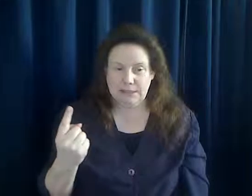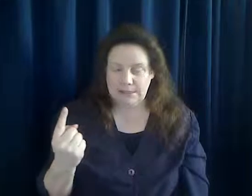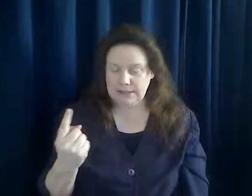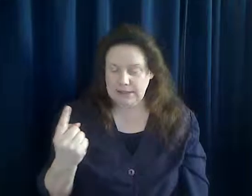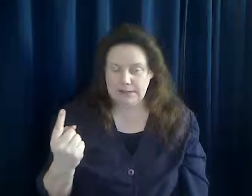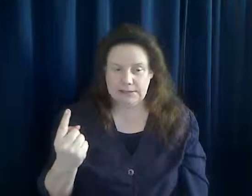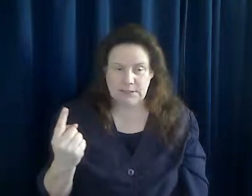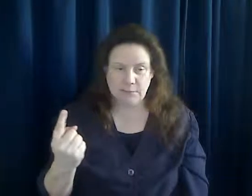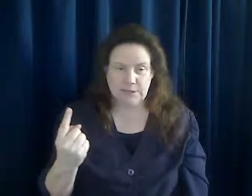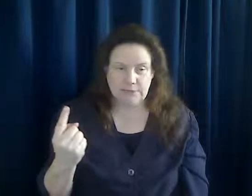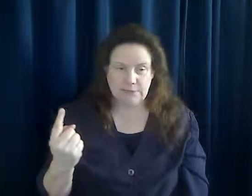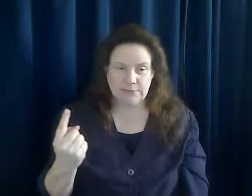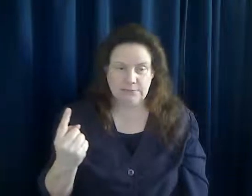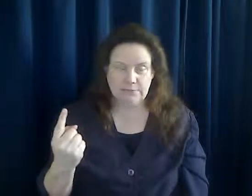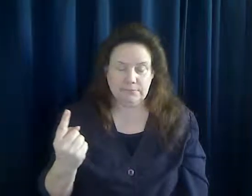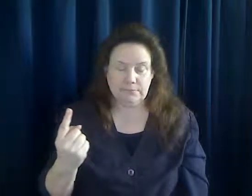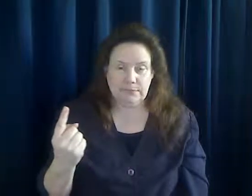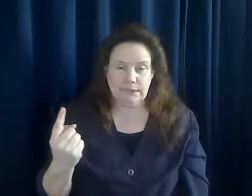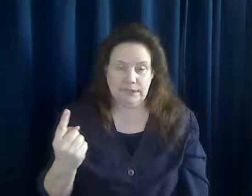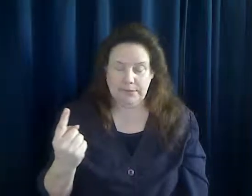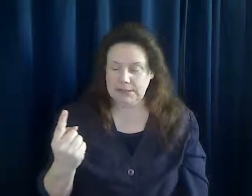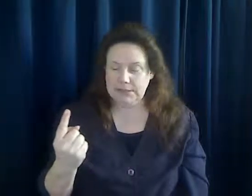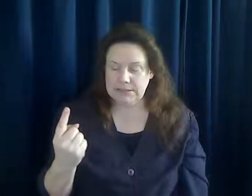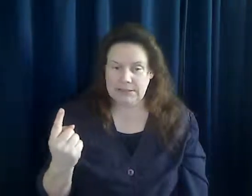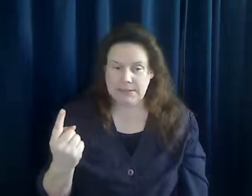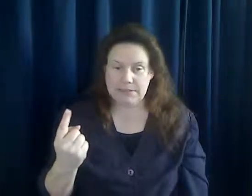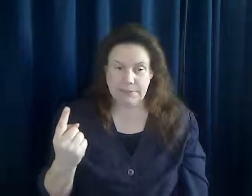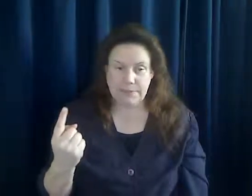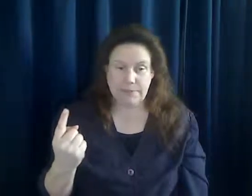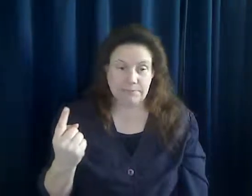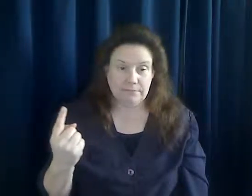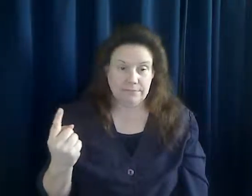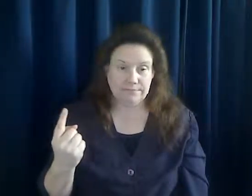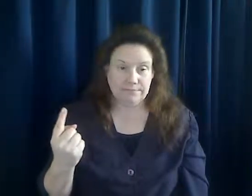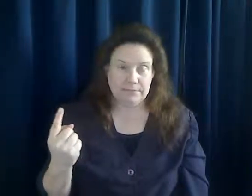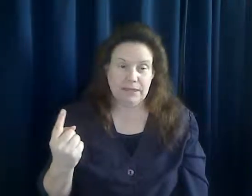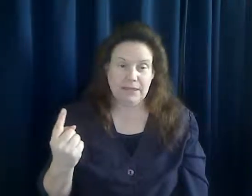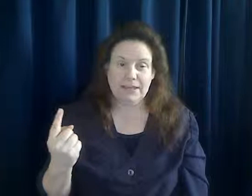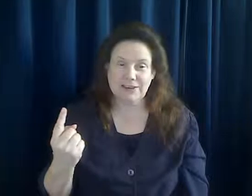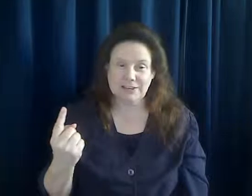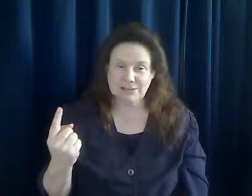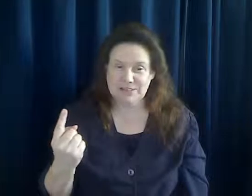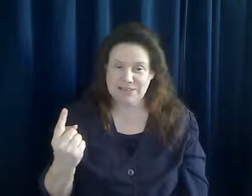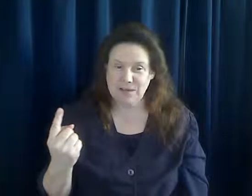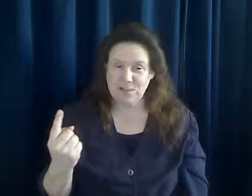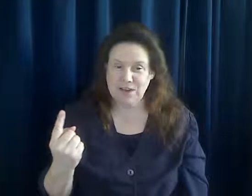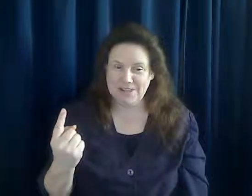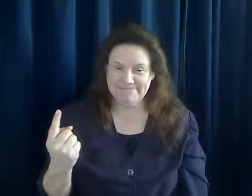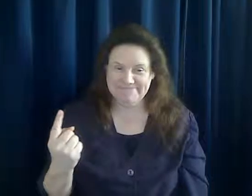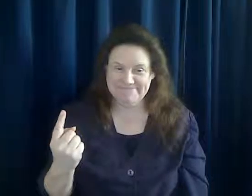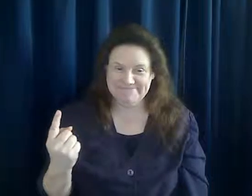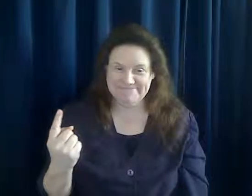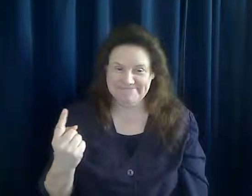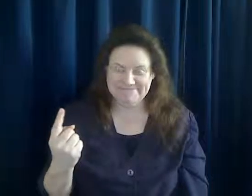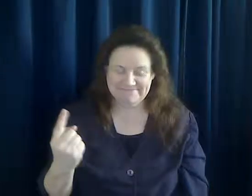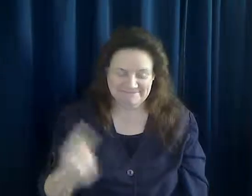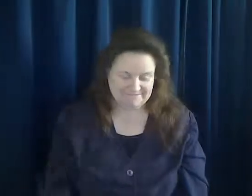sign like this, a pointer, it means something. It can also mean someone.